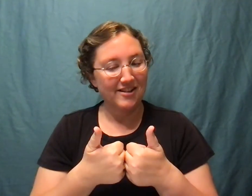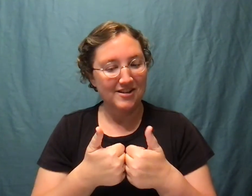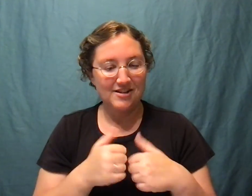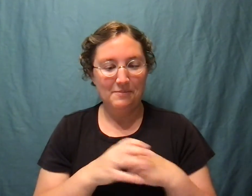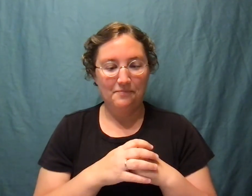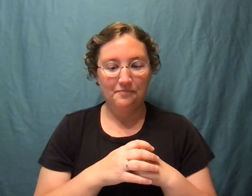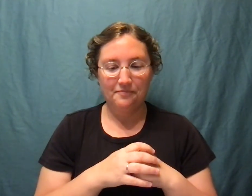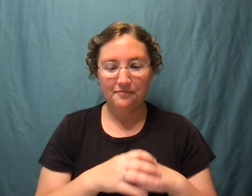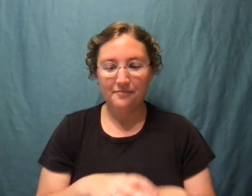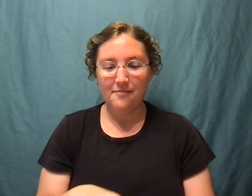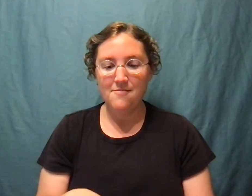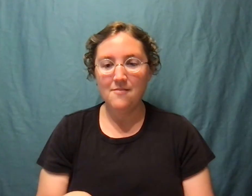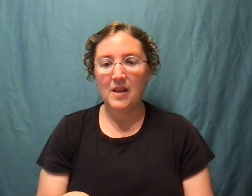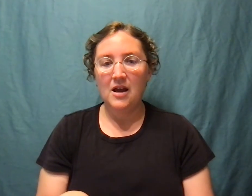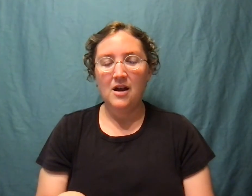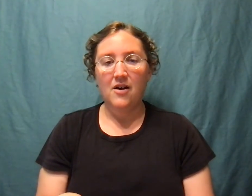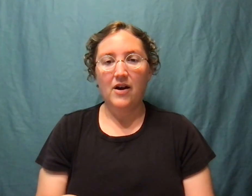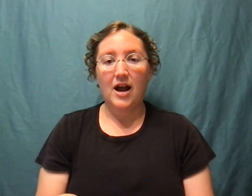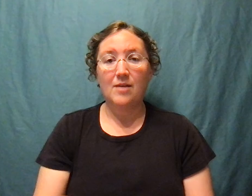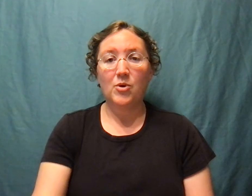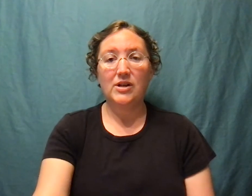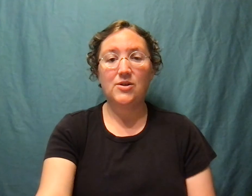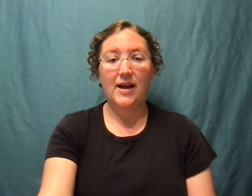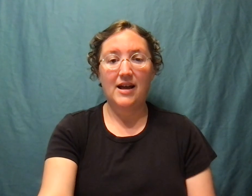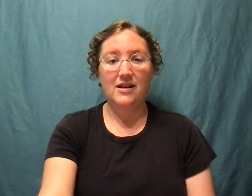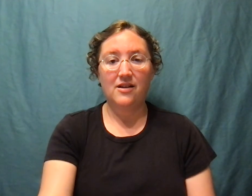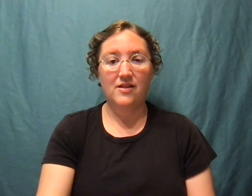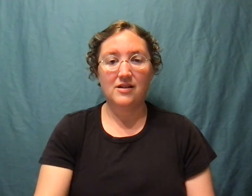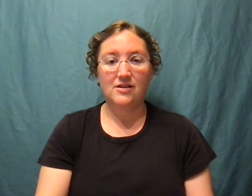challenge. All right, I'm going to end this